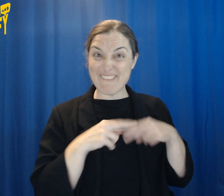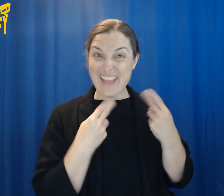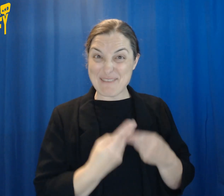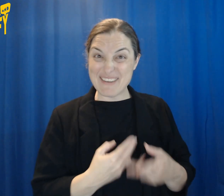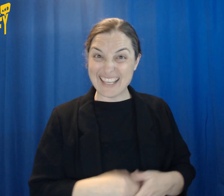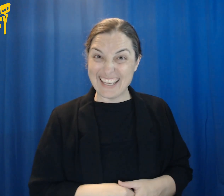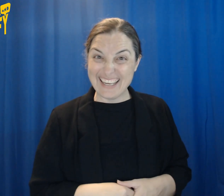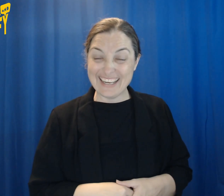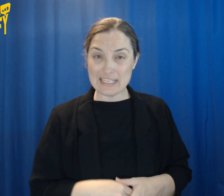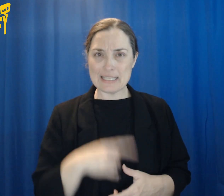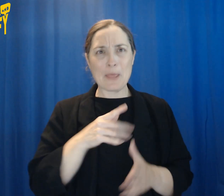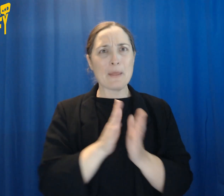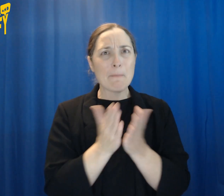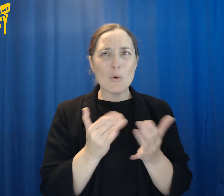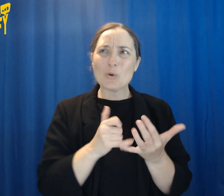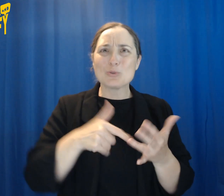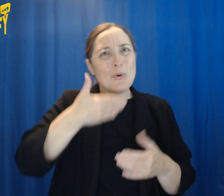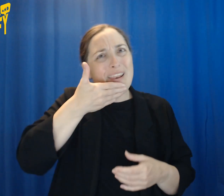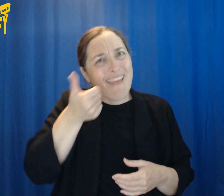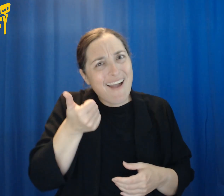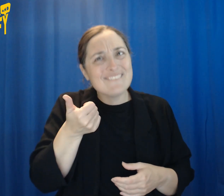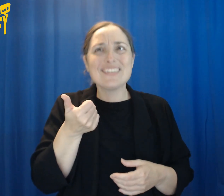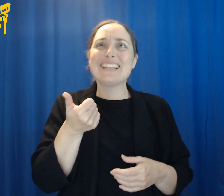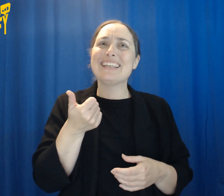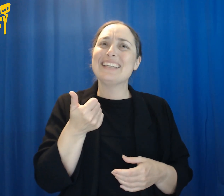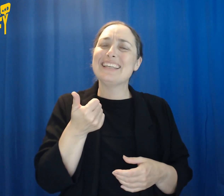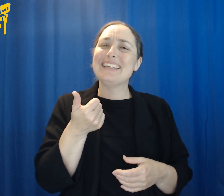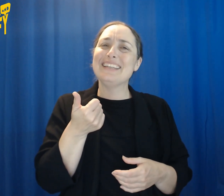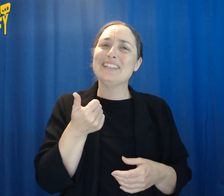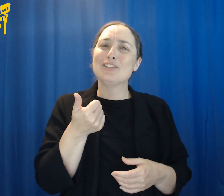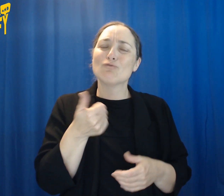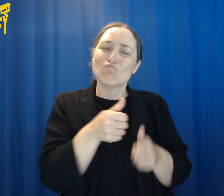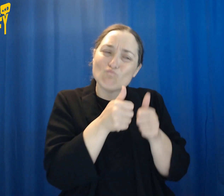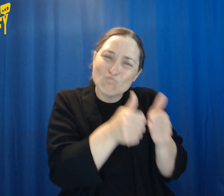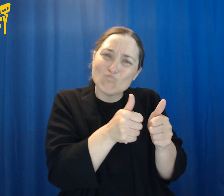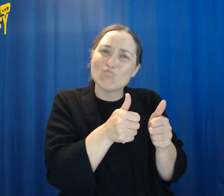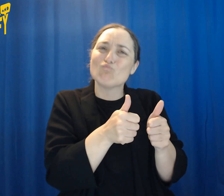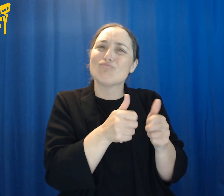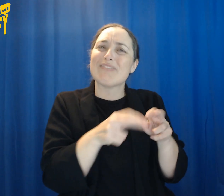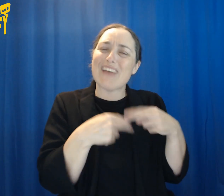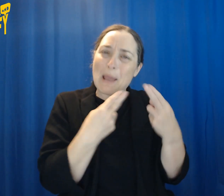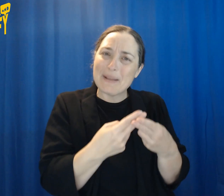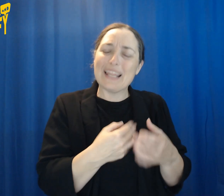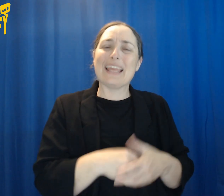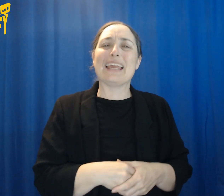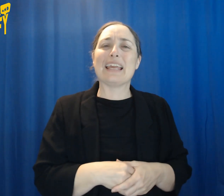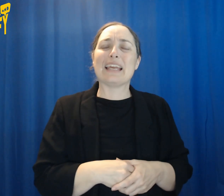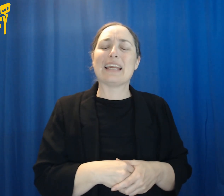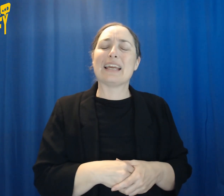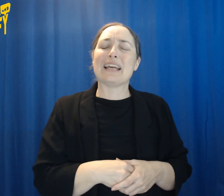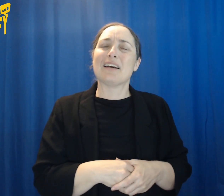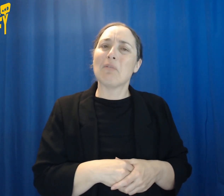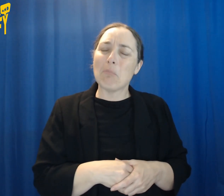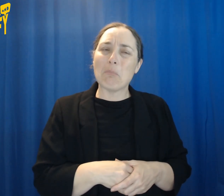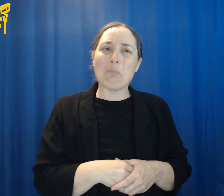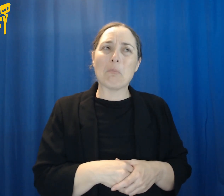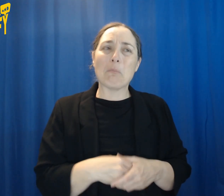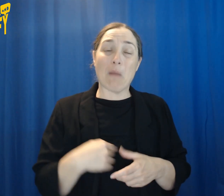so loving and so good and so unsentimental, which I'm very glad about. I think one of the things of being